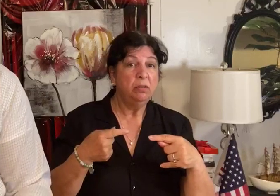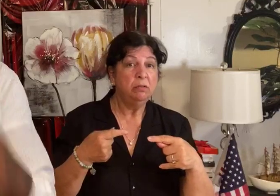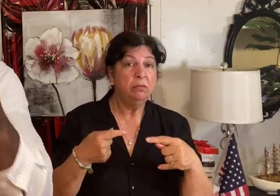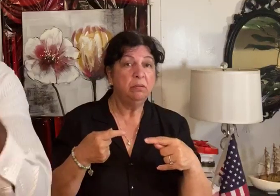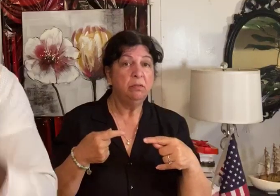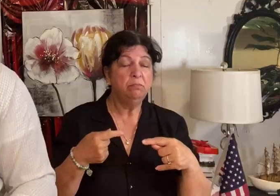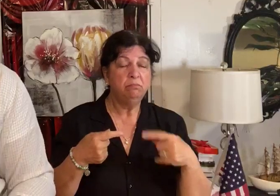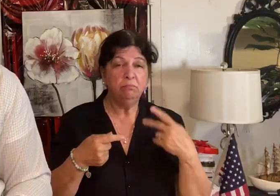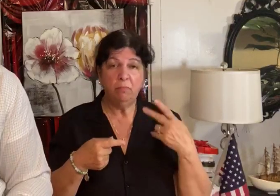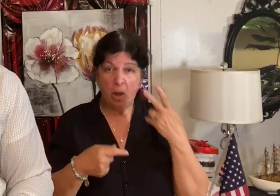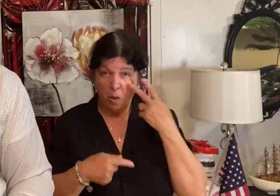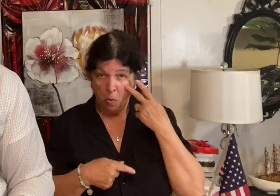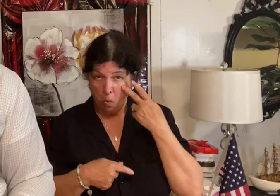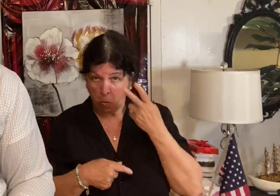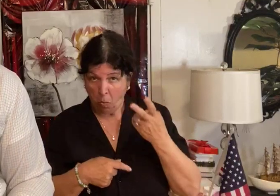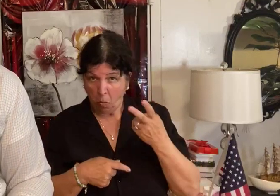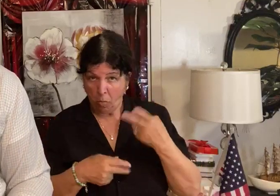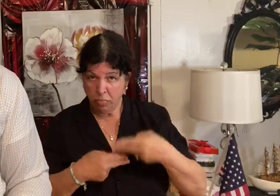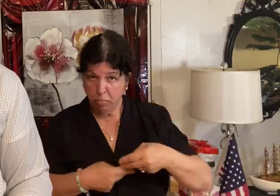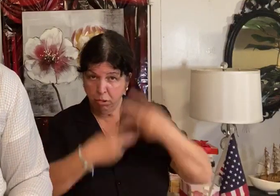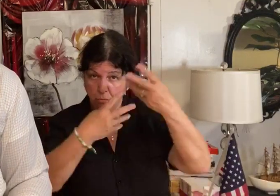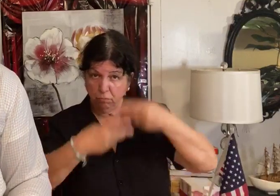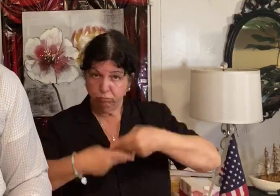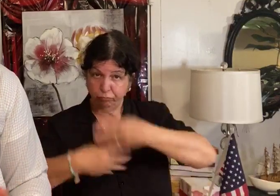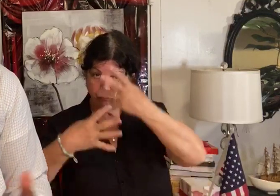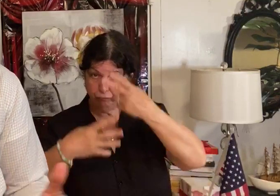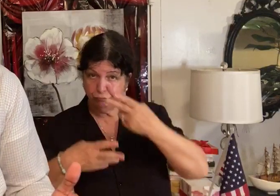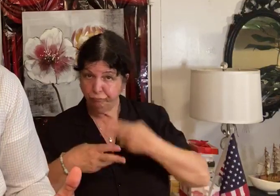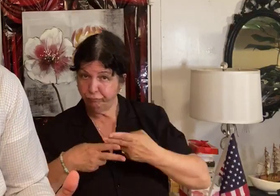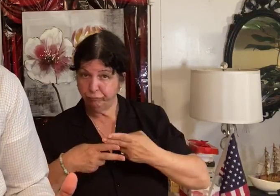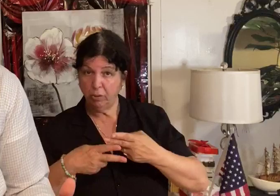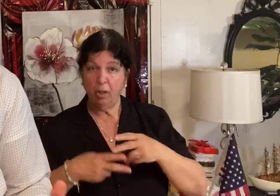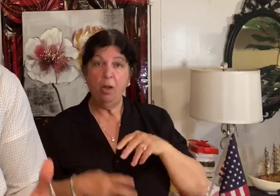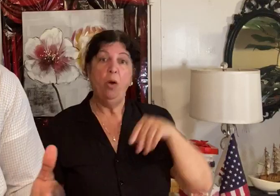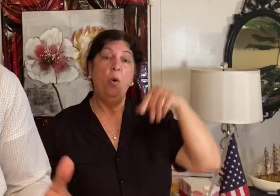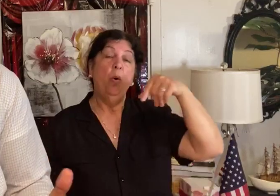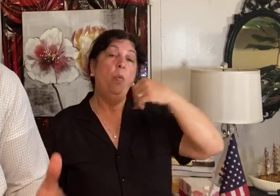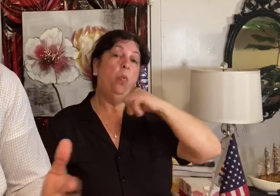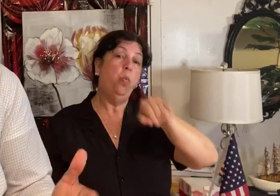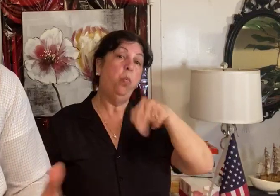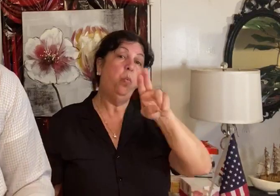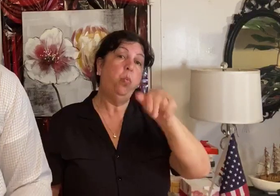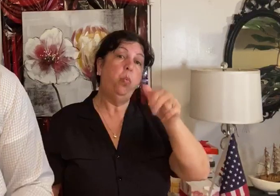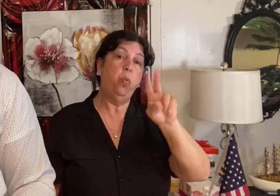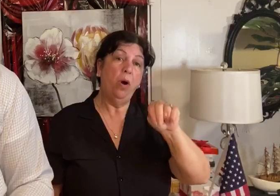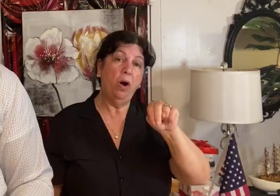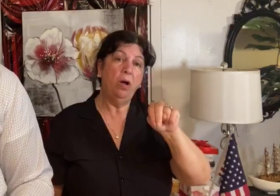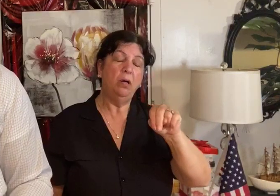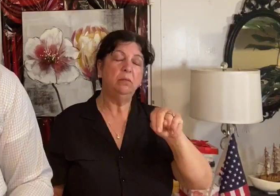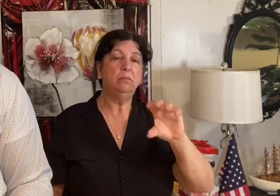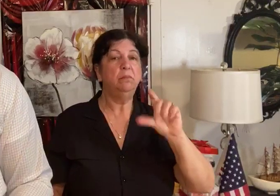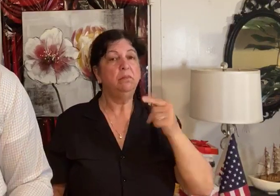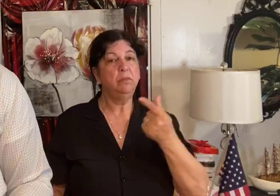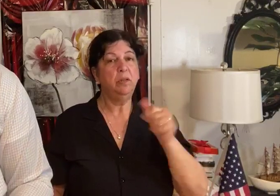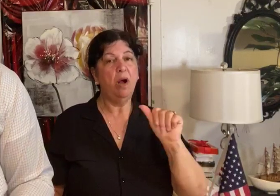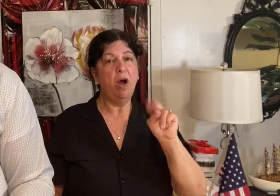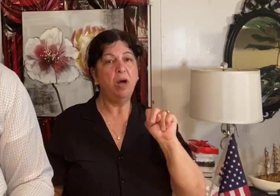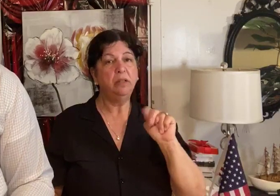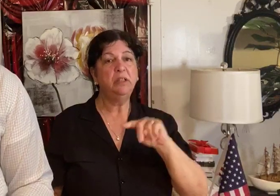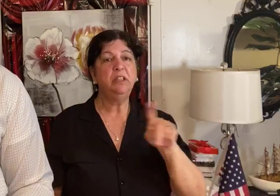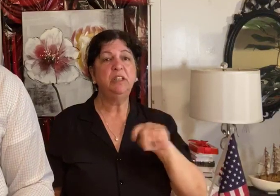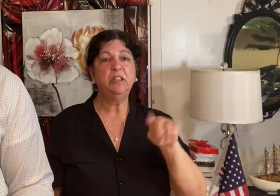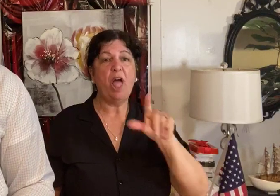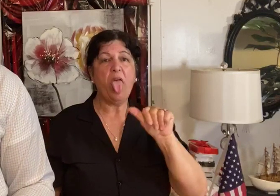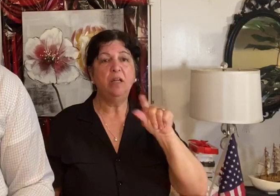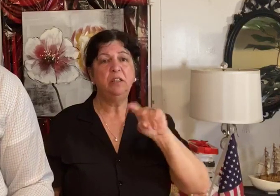Jessica's name on the feed there, and Juan Gonzalez went home to be with the Lord. He